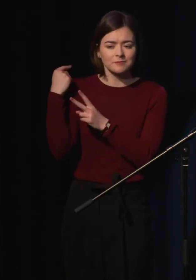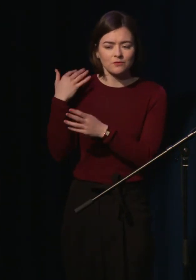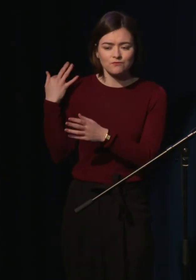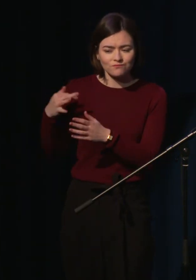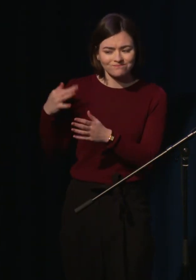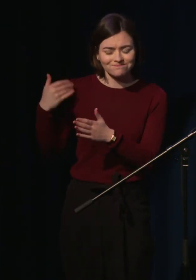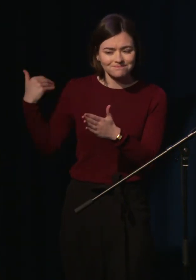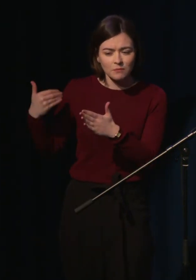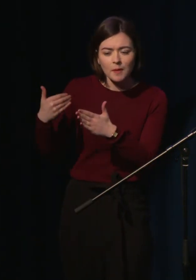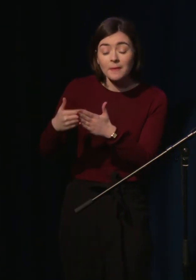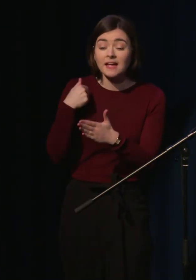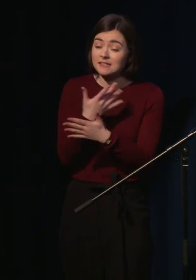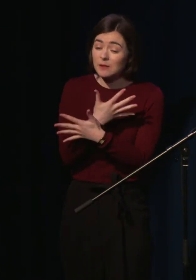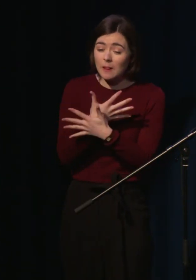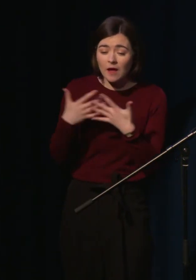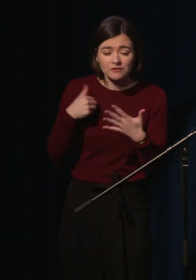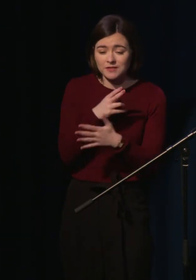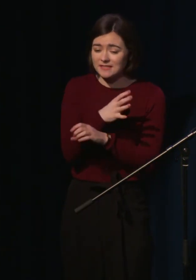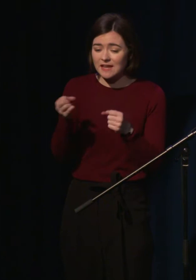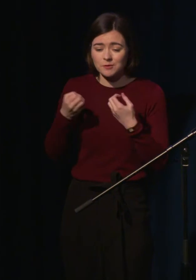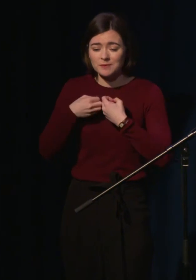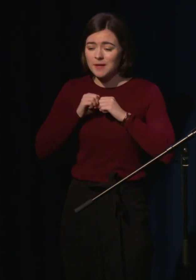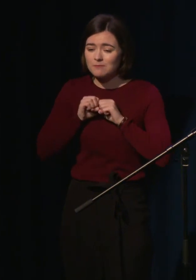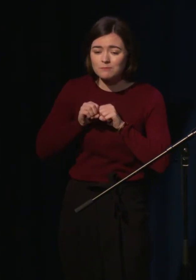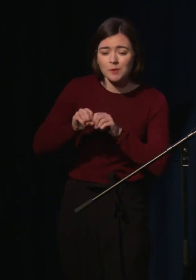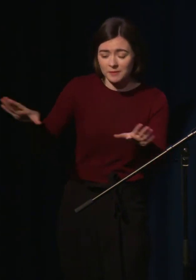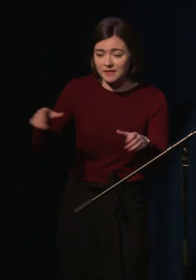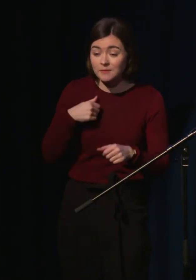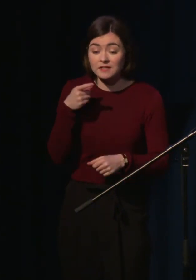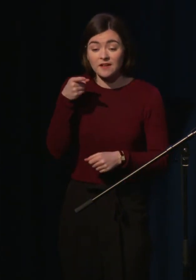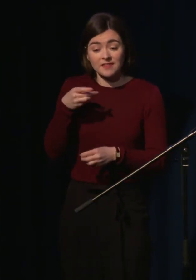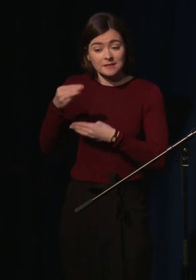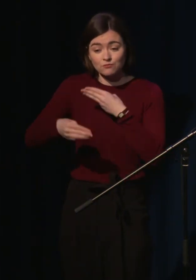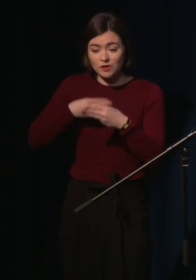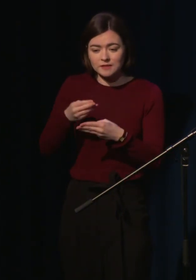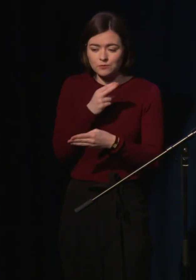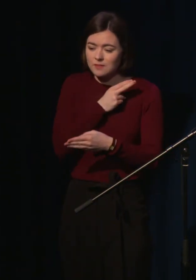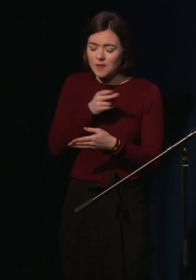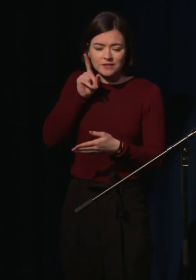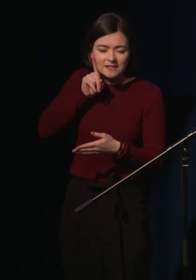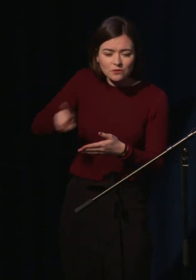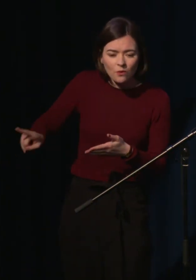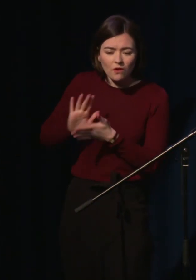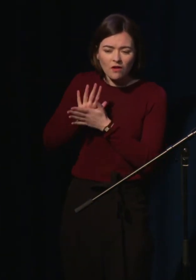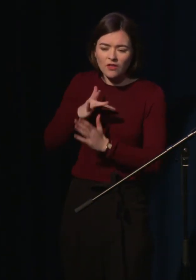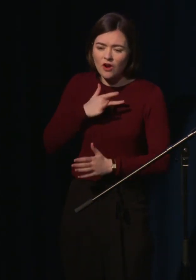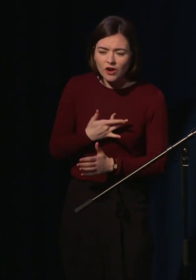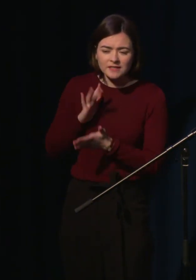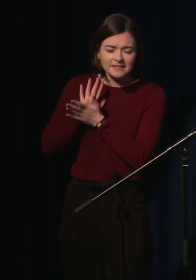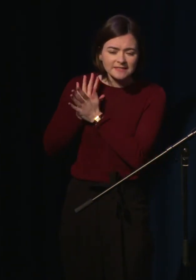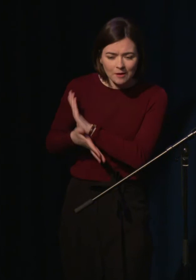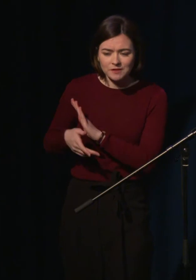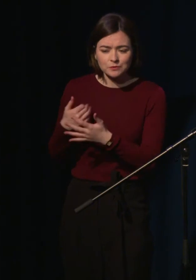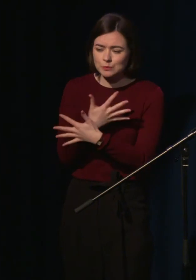past, and much of it has never been publicly voiced. And this process will not ignore the hurt and damage that has been done to so